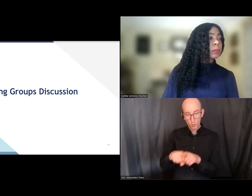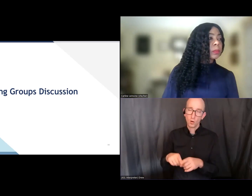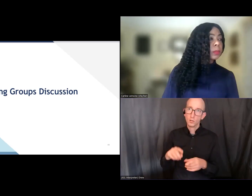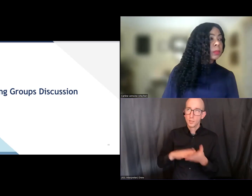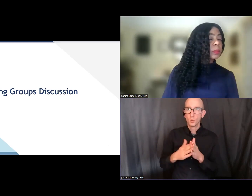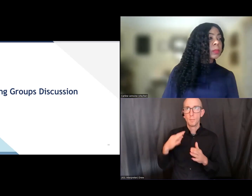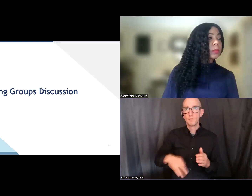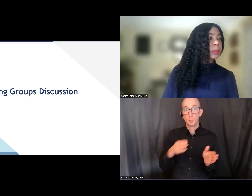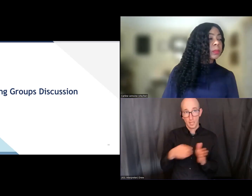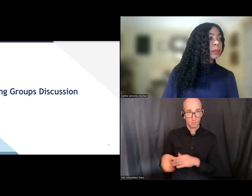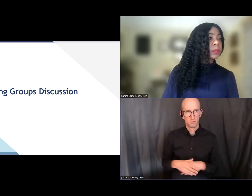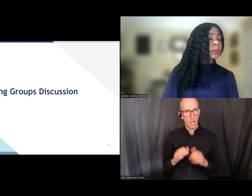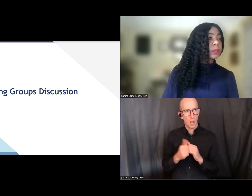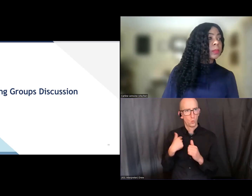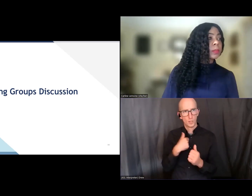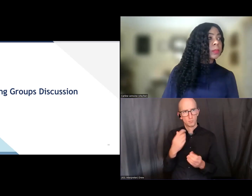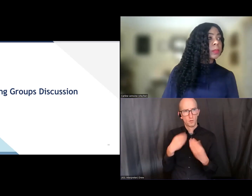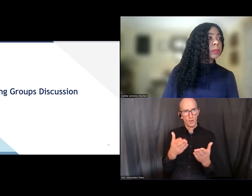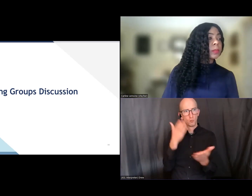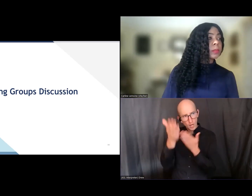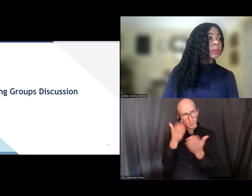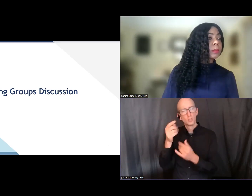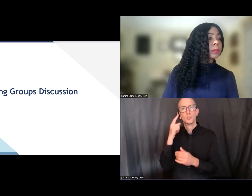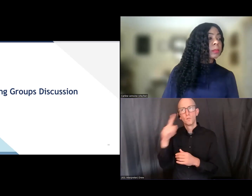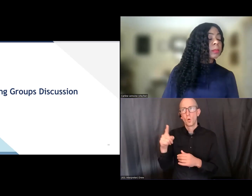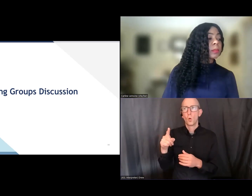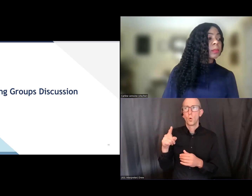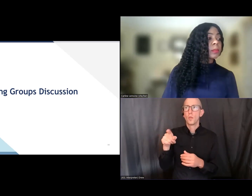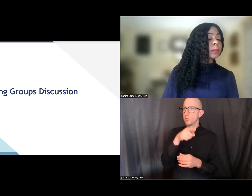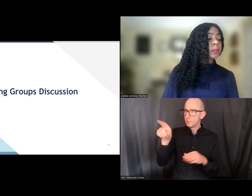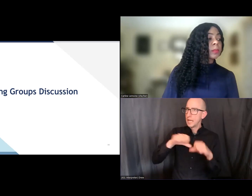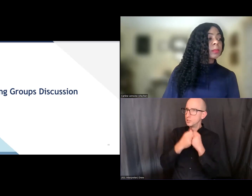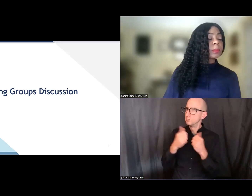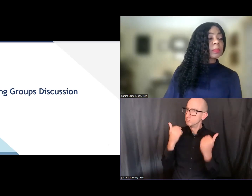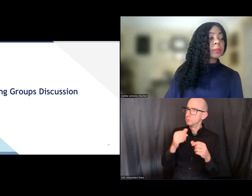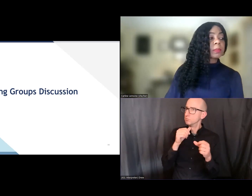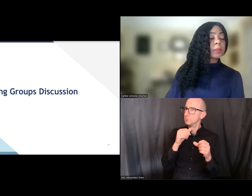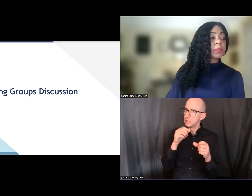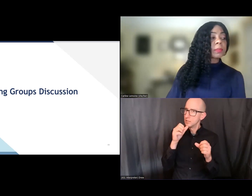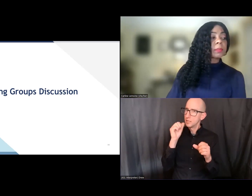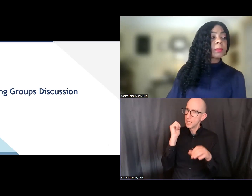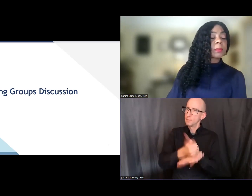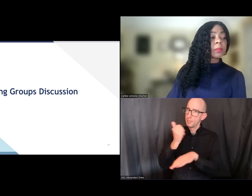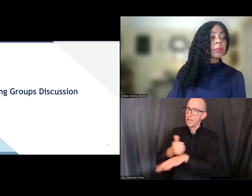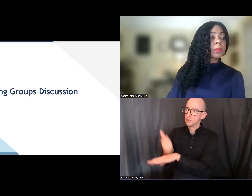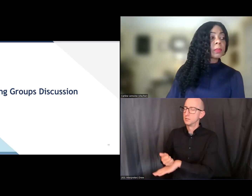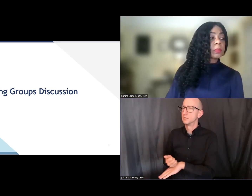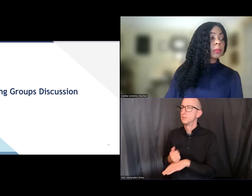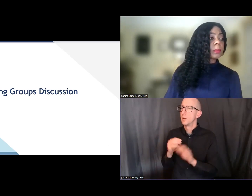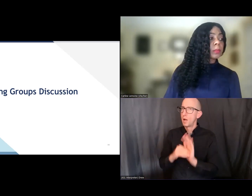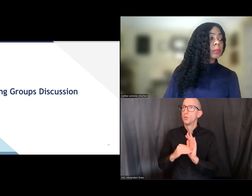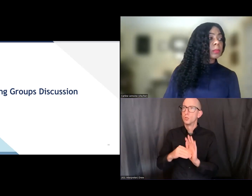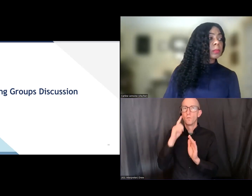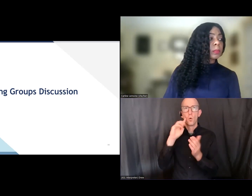we providing recommendations for the agencies to implement models for community